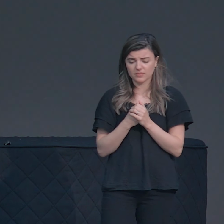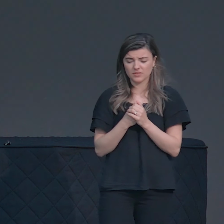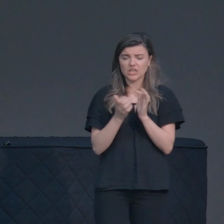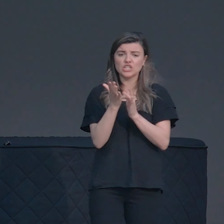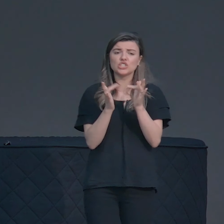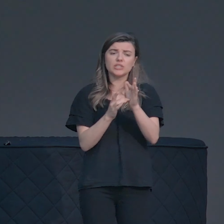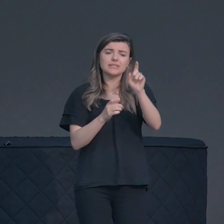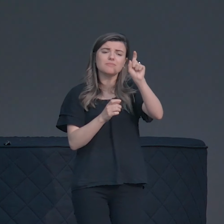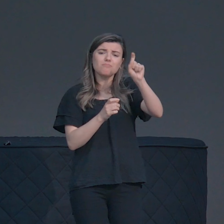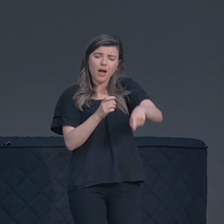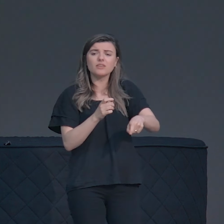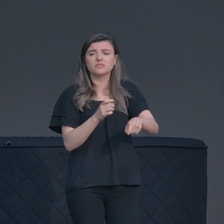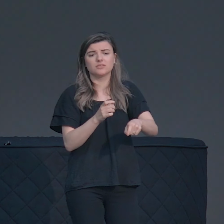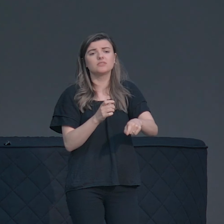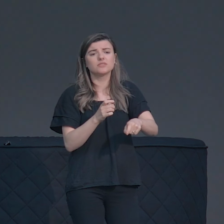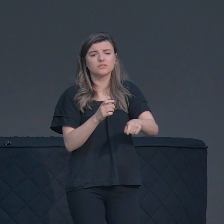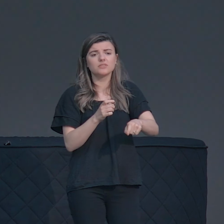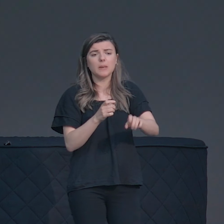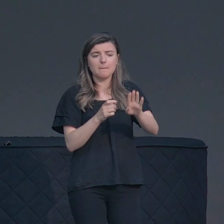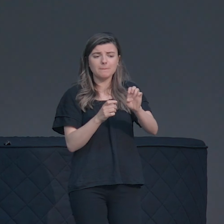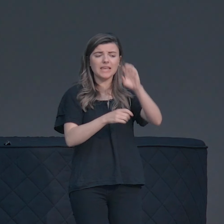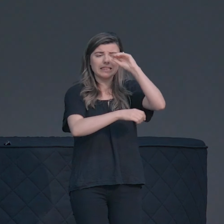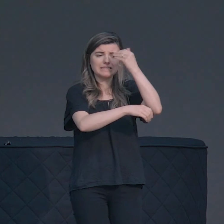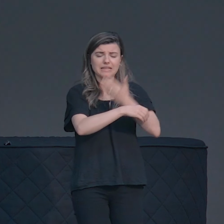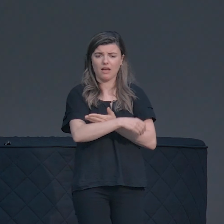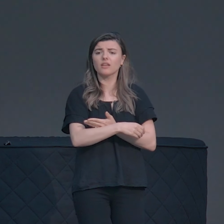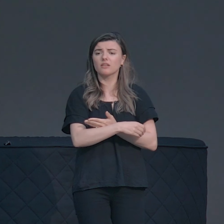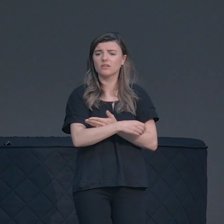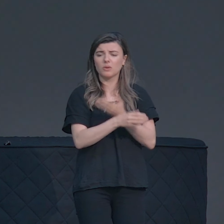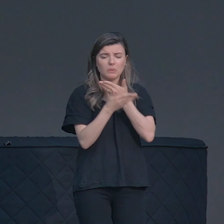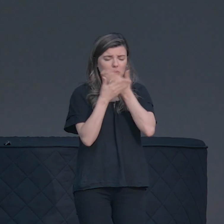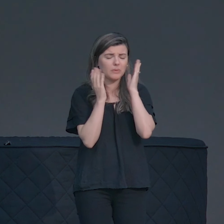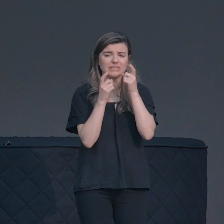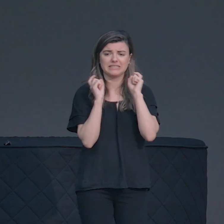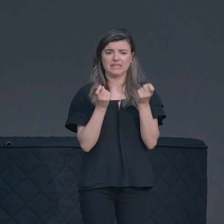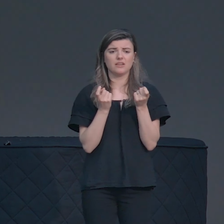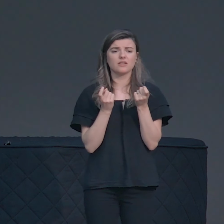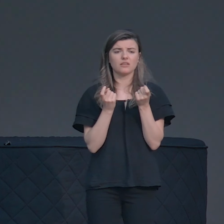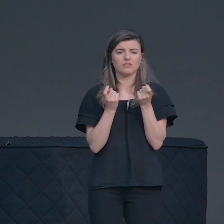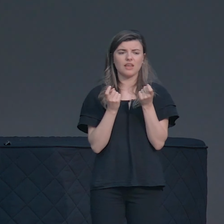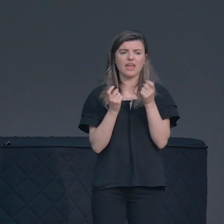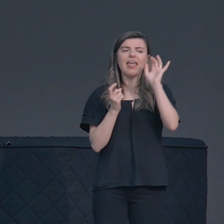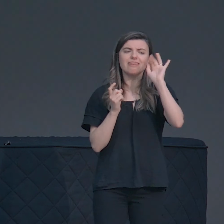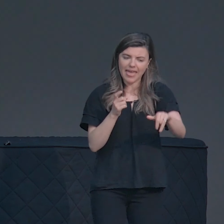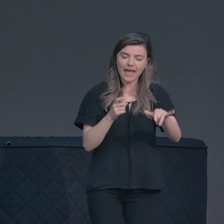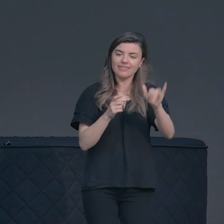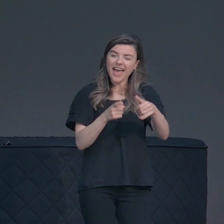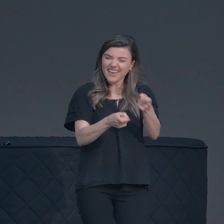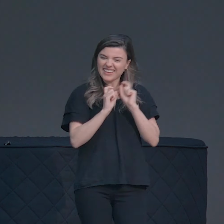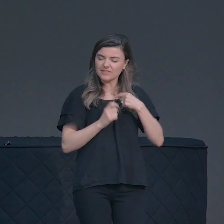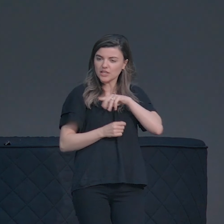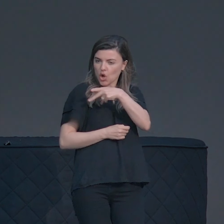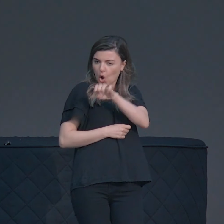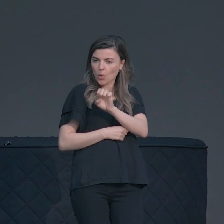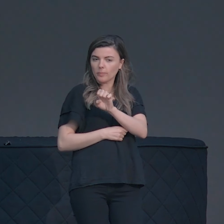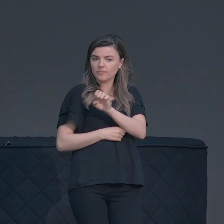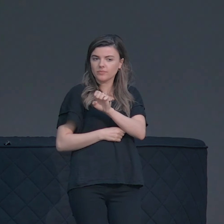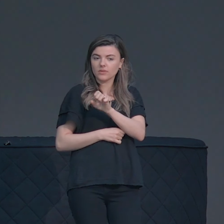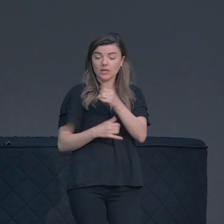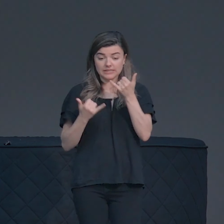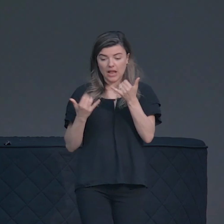Jesus must be the sinless Son. And that fills us with hope. As we conclude this morning, let me